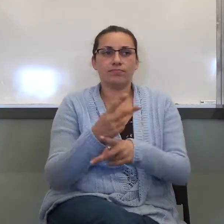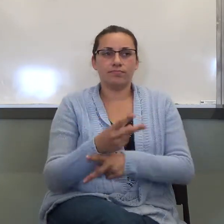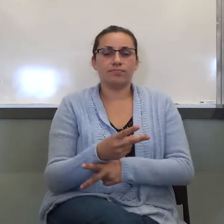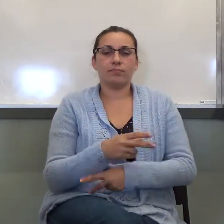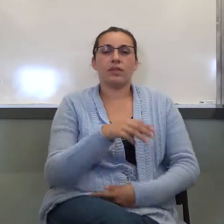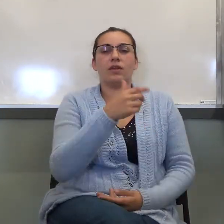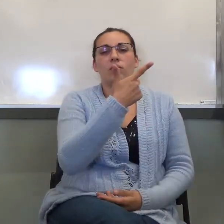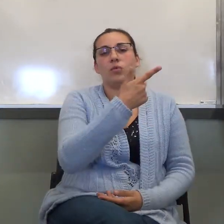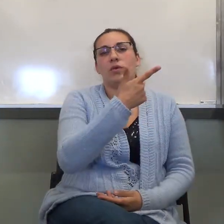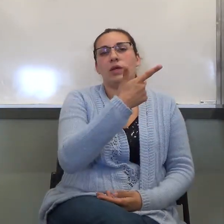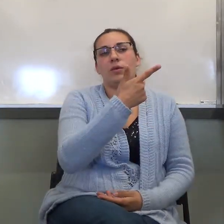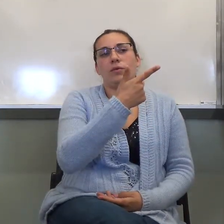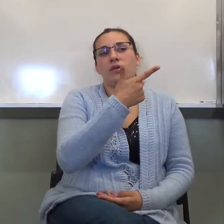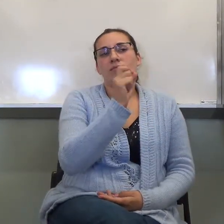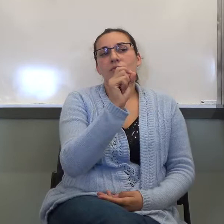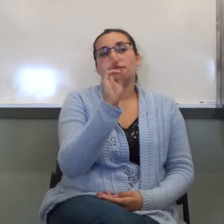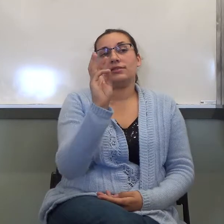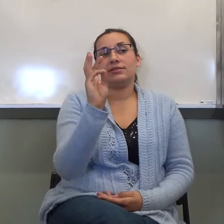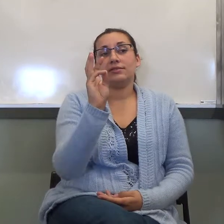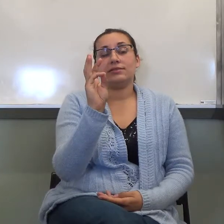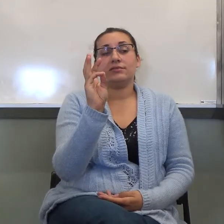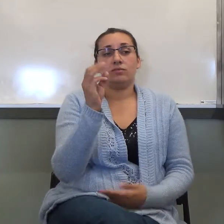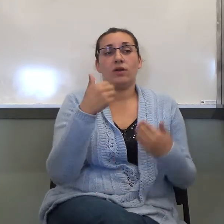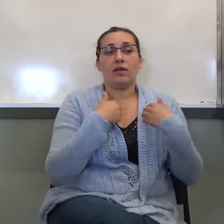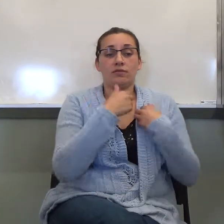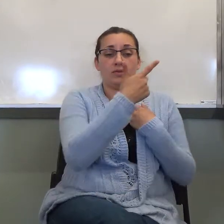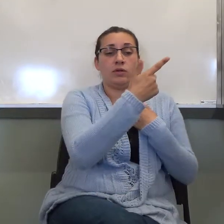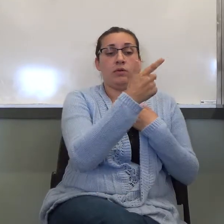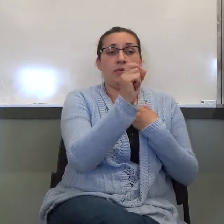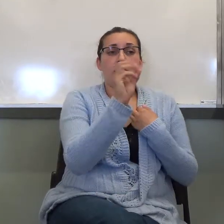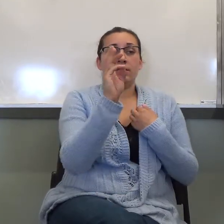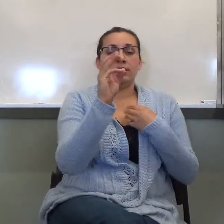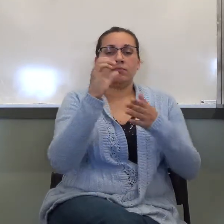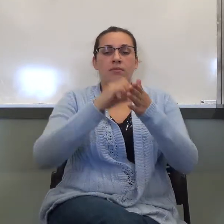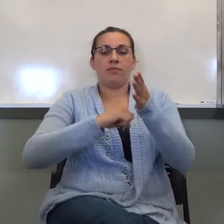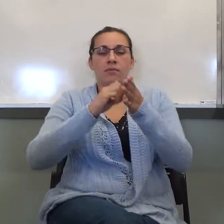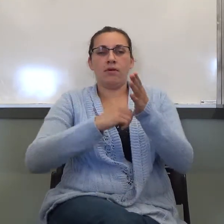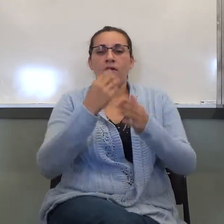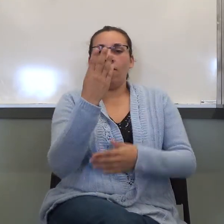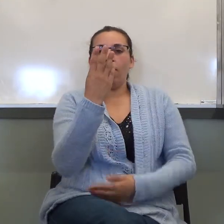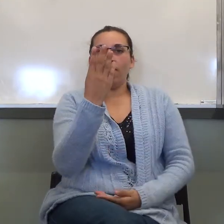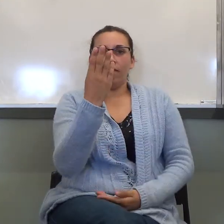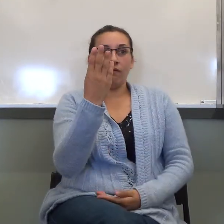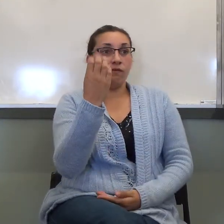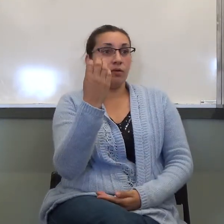21.6. So we got this now, minus 14.1 plus the 21.6.